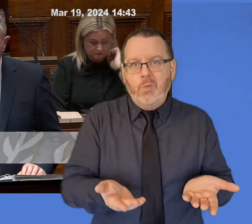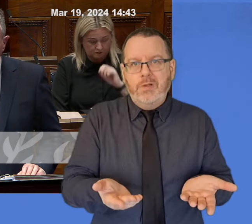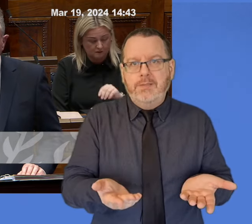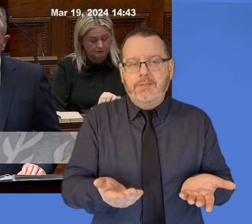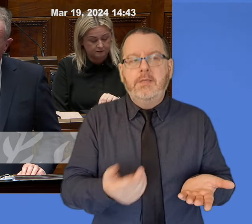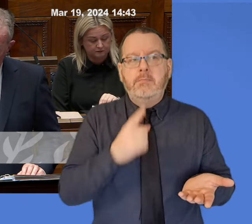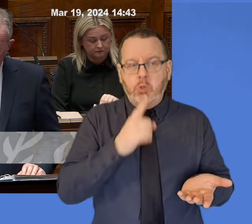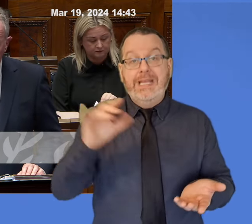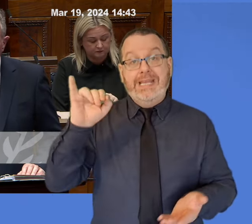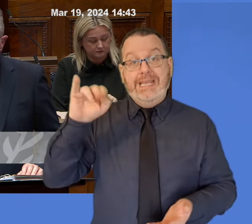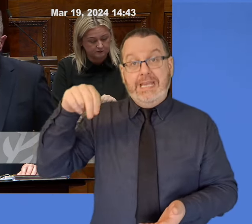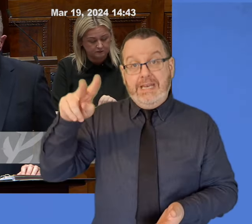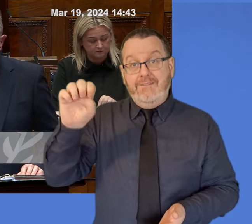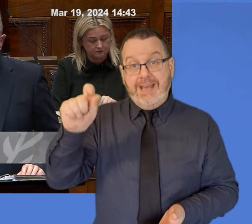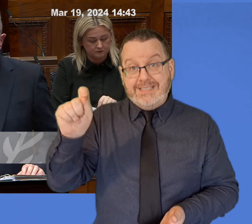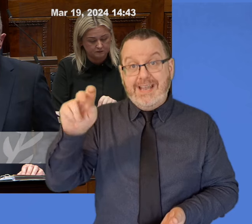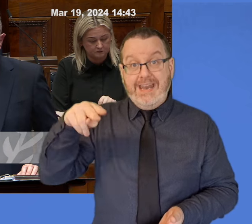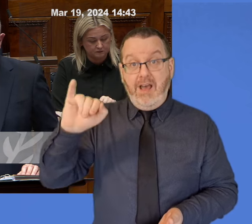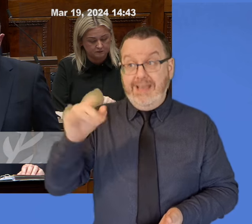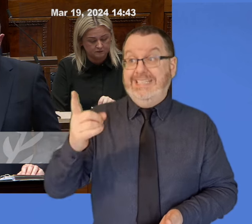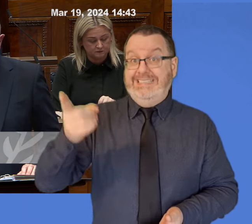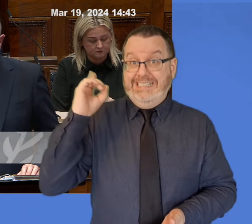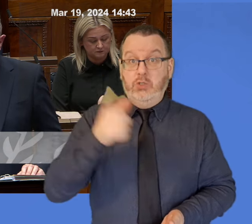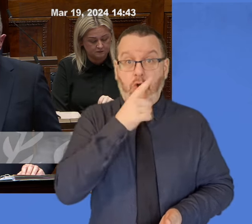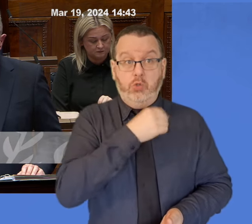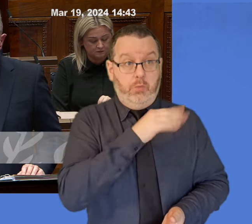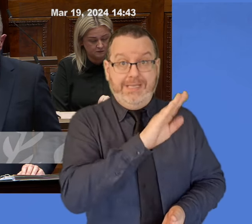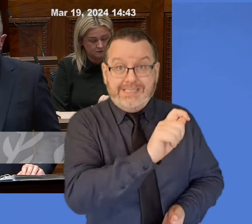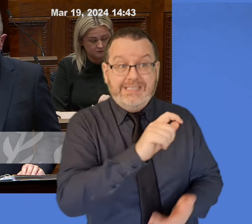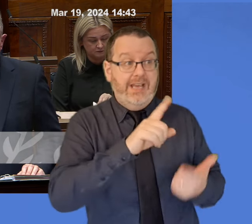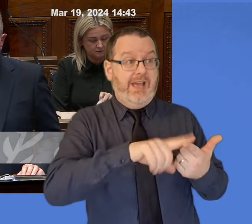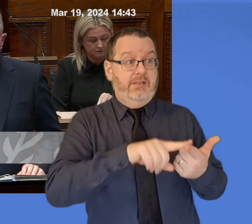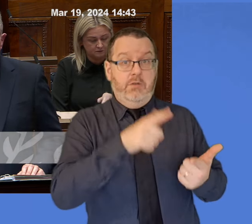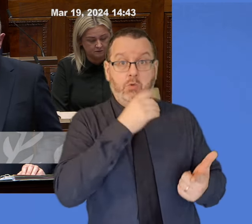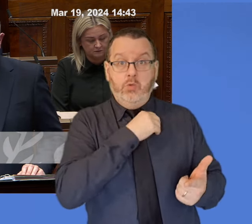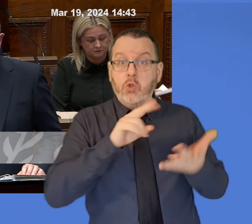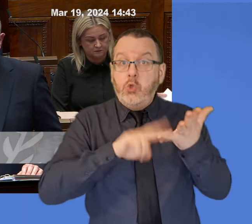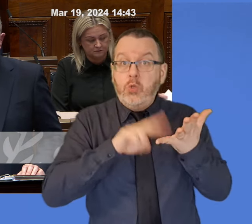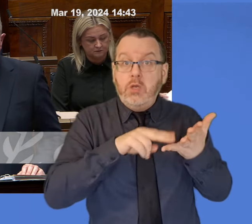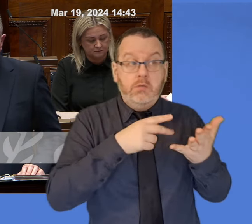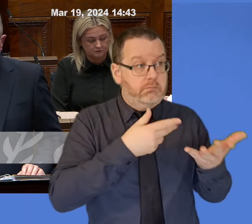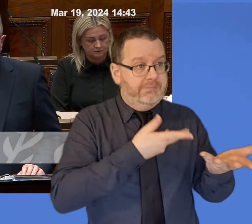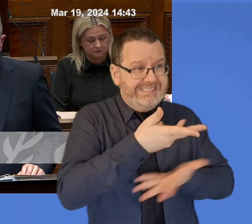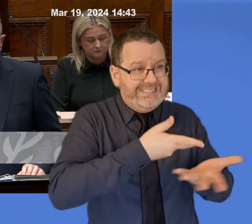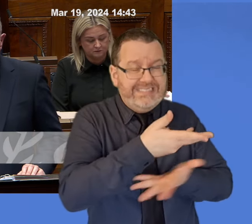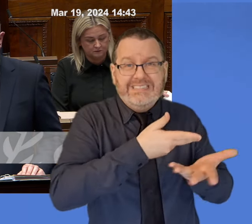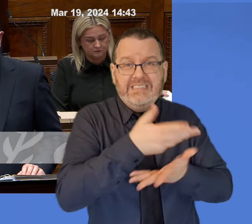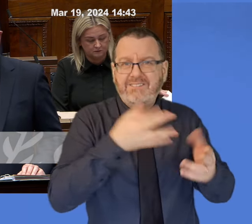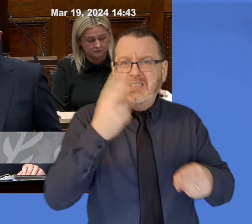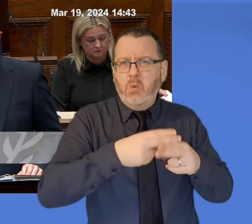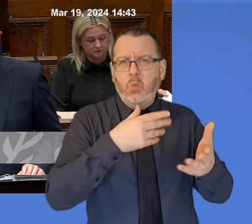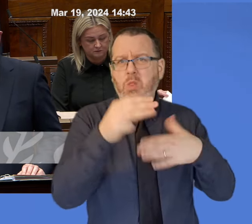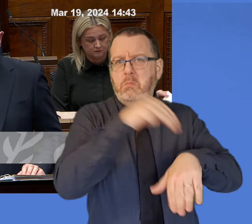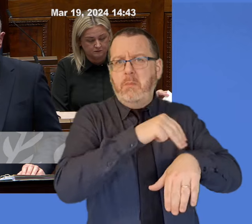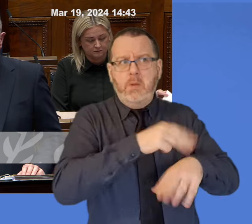have engaged with them. We've also engaged with the unions there as well to try and get an understanding of what might be the issues at the back of any potential decision to take and to